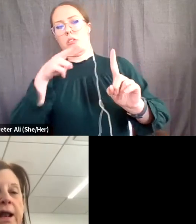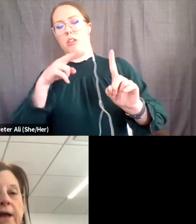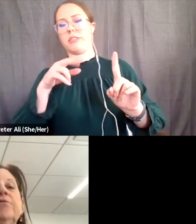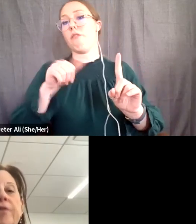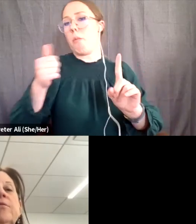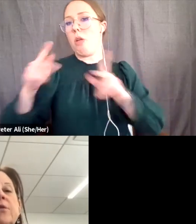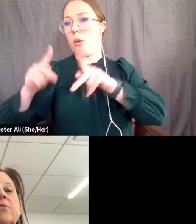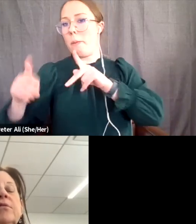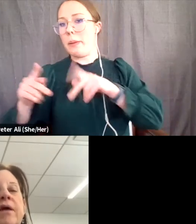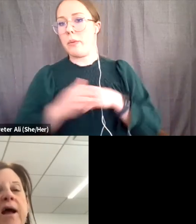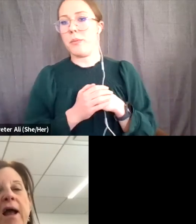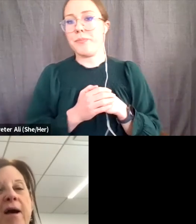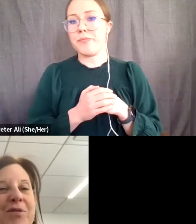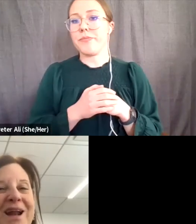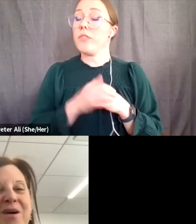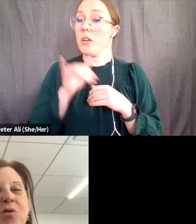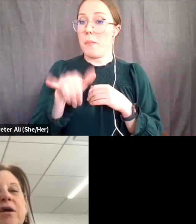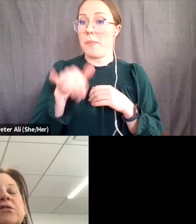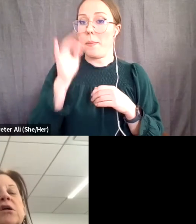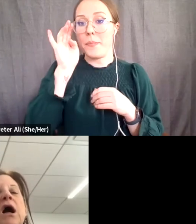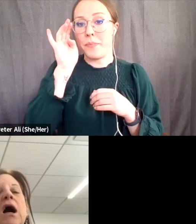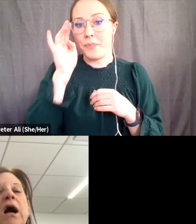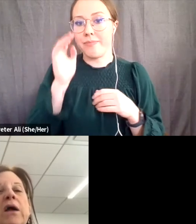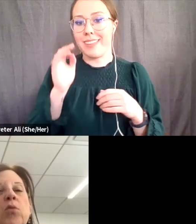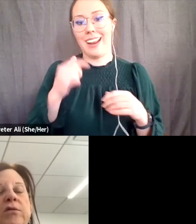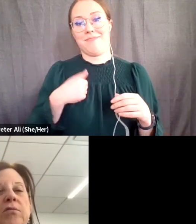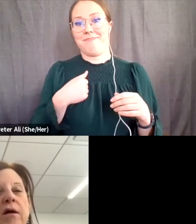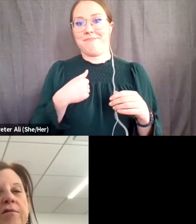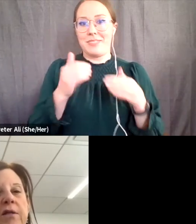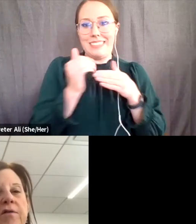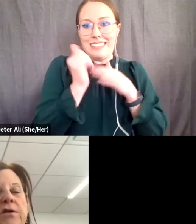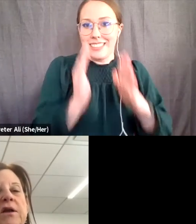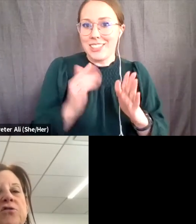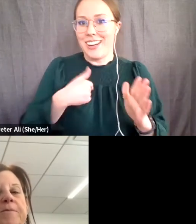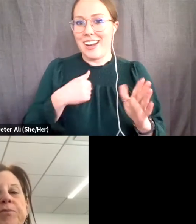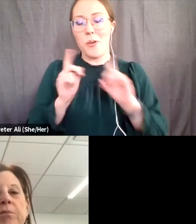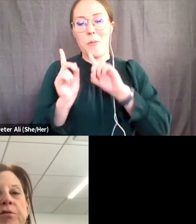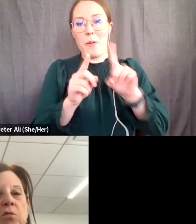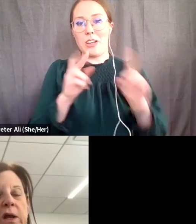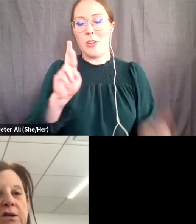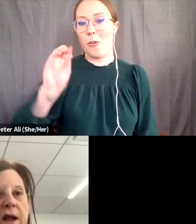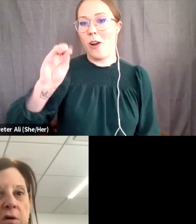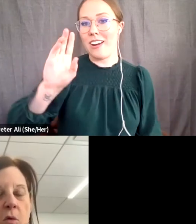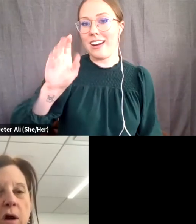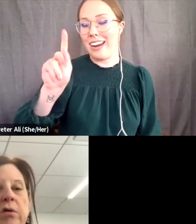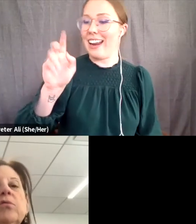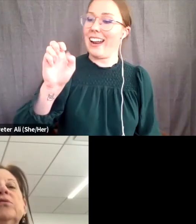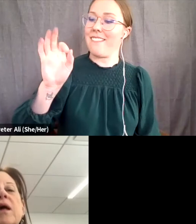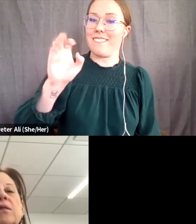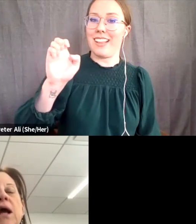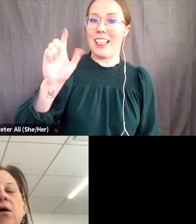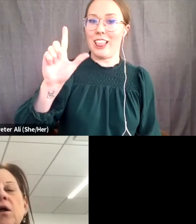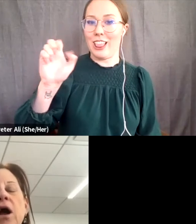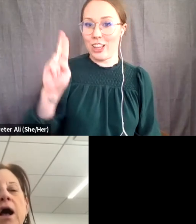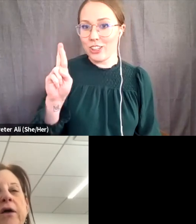to that end, fundraiser that I am and that I was, I went to the Rockefeller Foundation and persuaded Darren Walker, who was